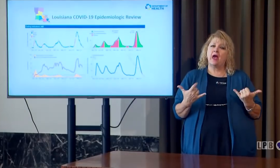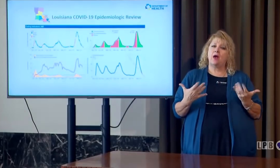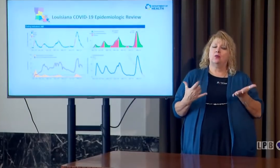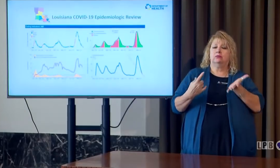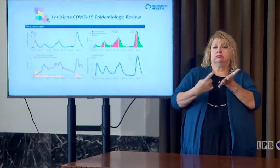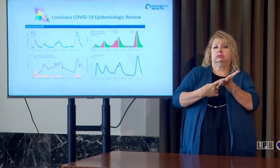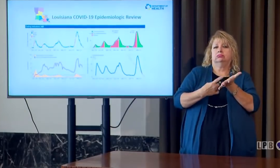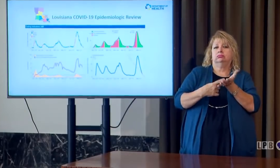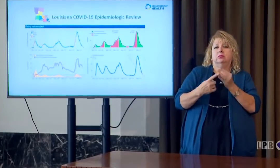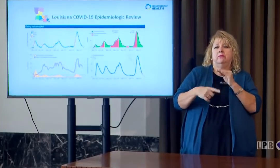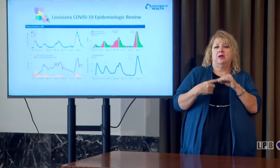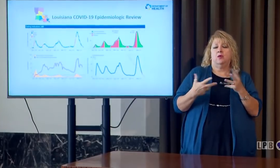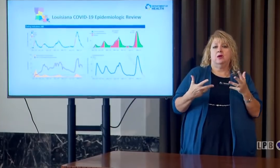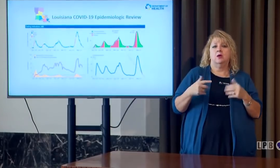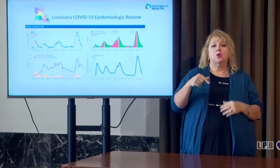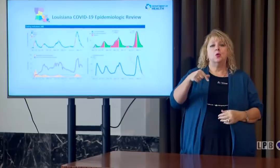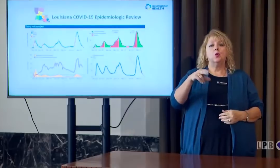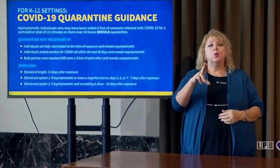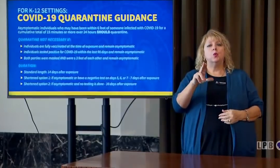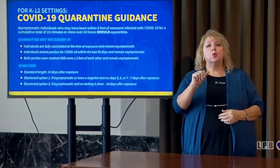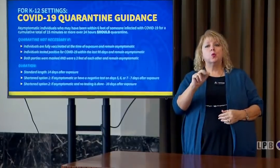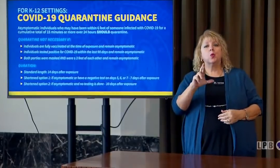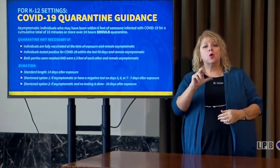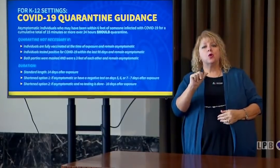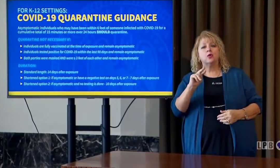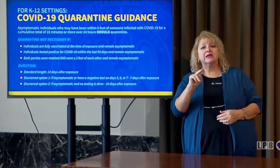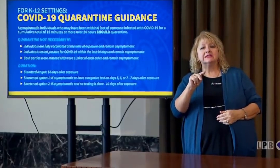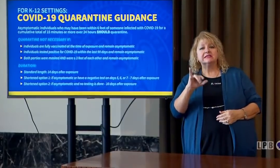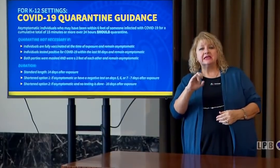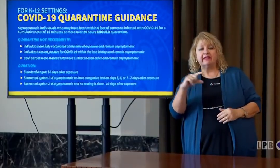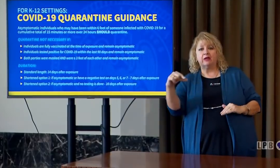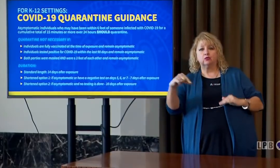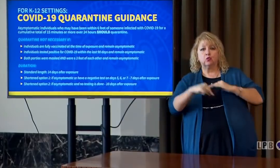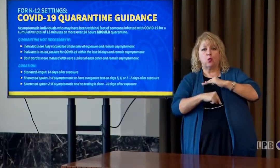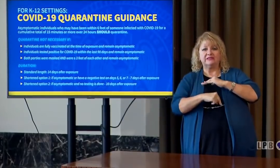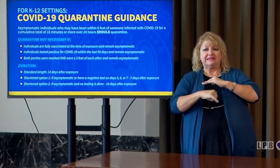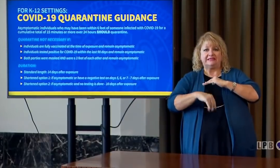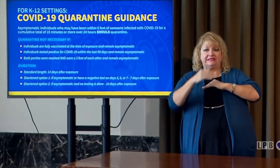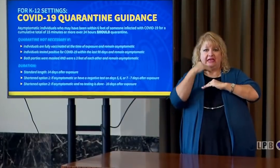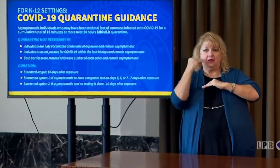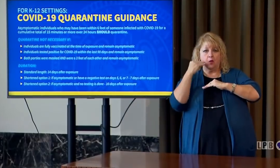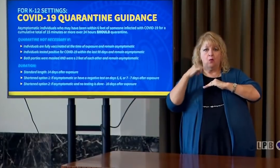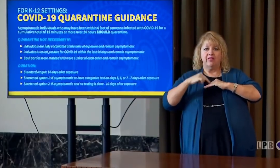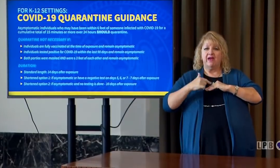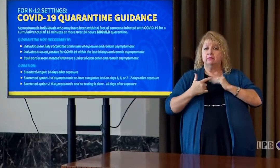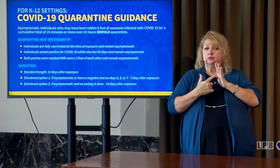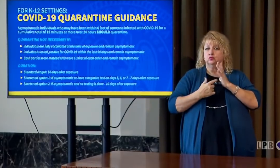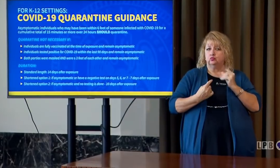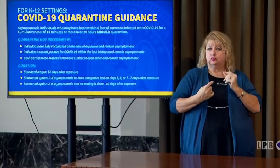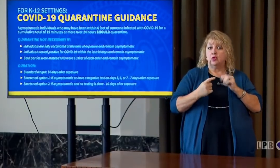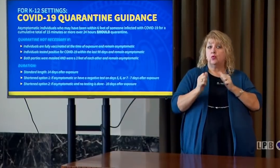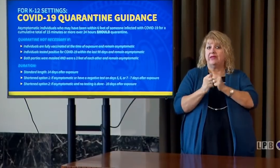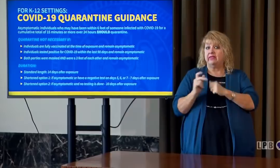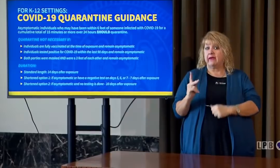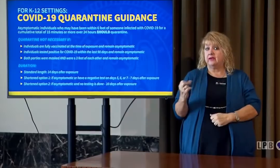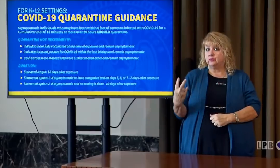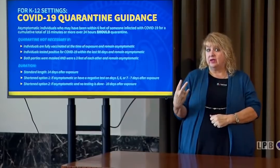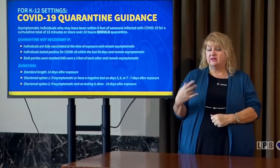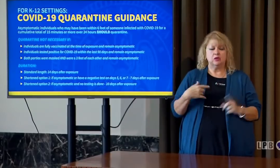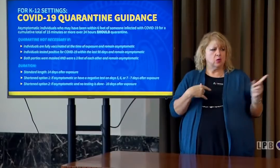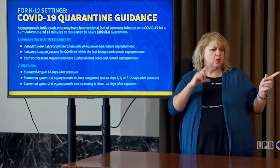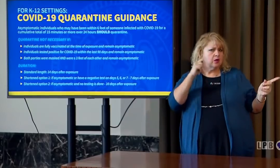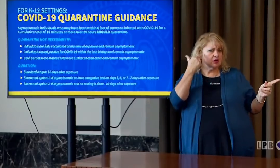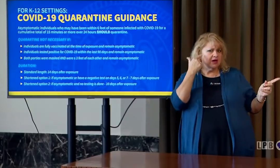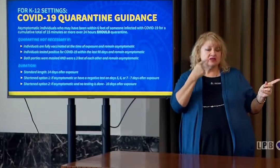briefly about quarantine guidance in the K through 12 educational setting for a second. As the governor noted, we were